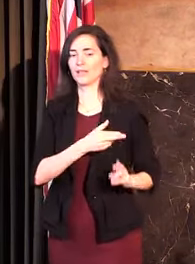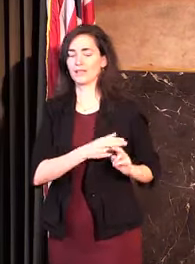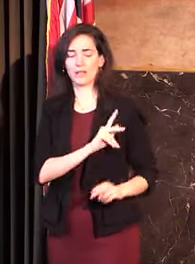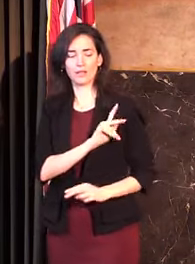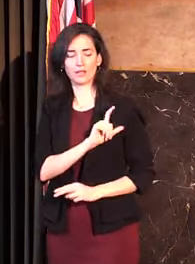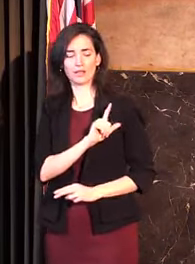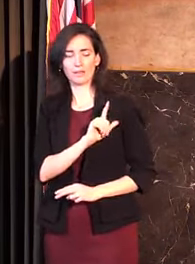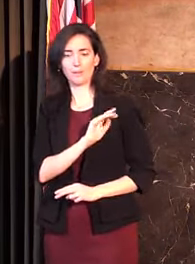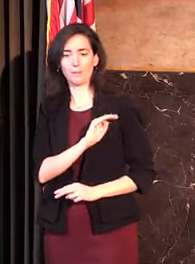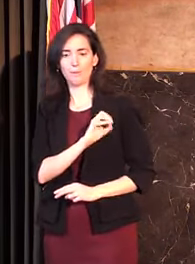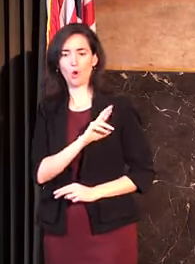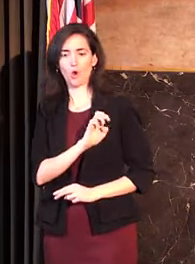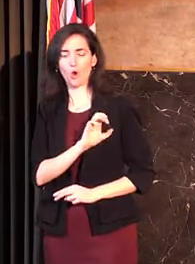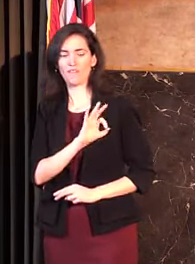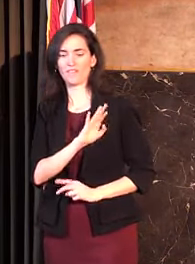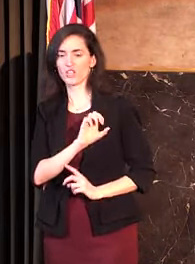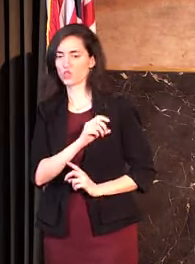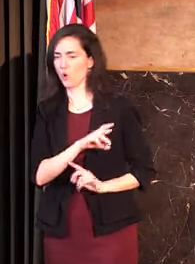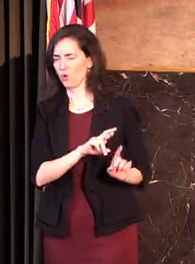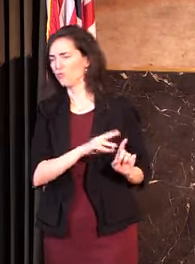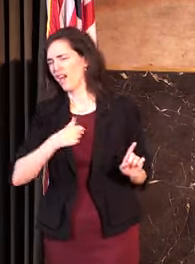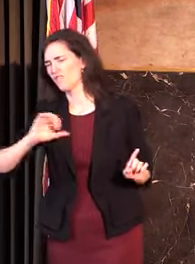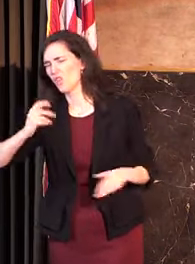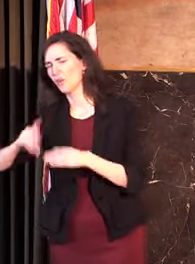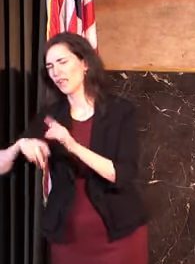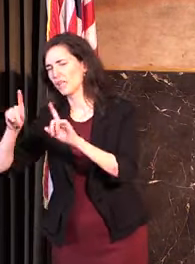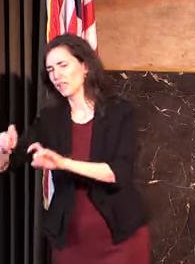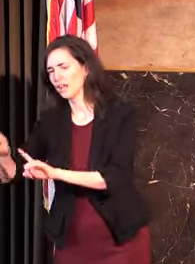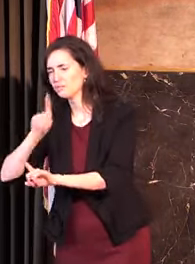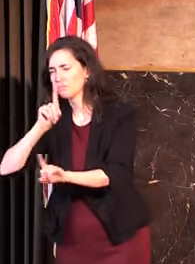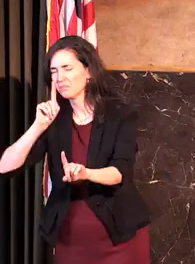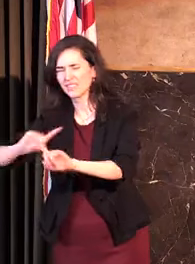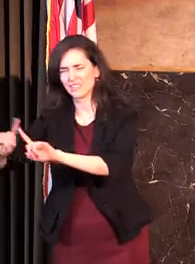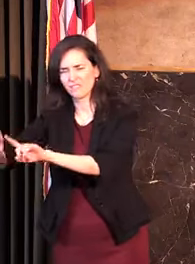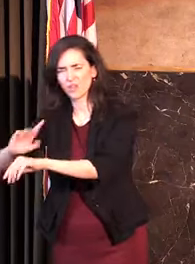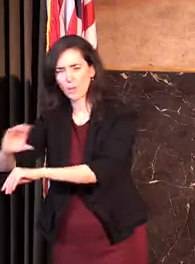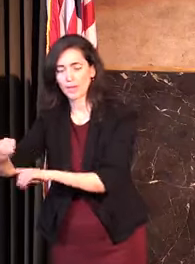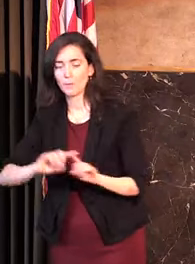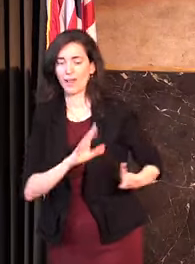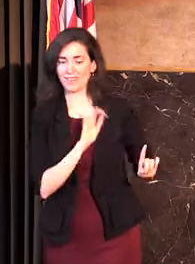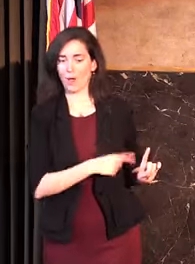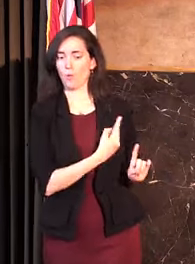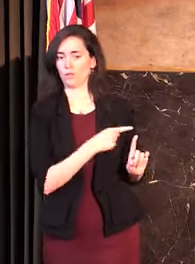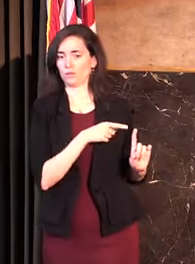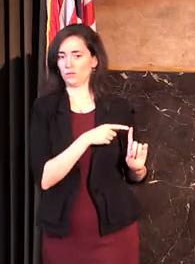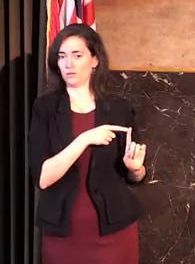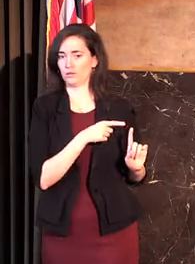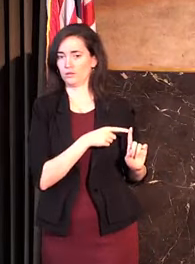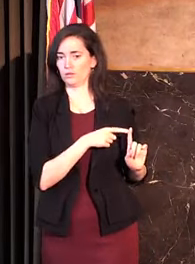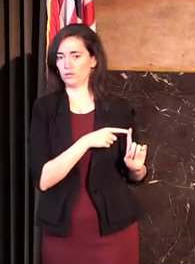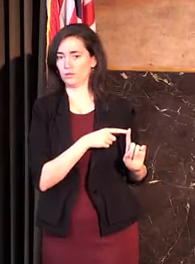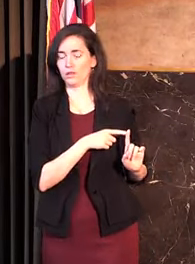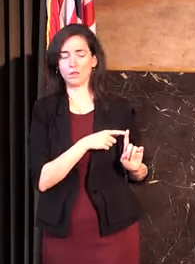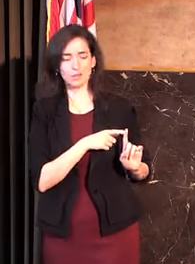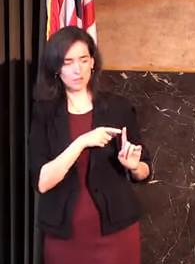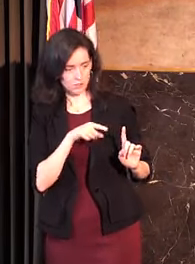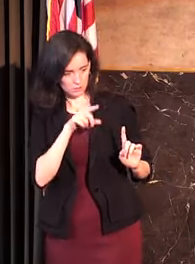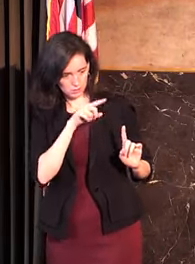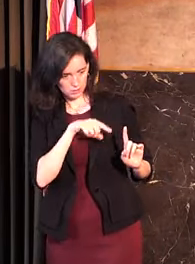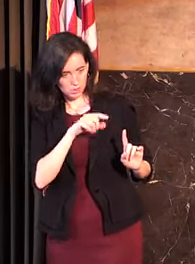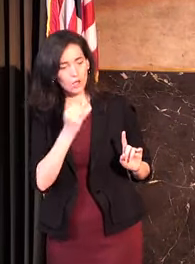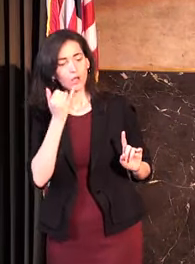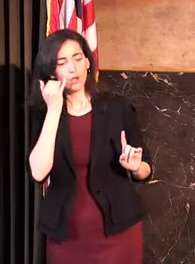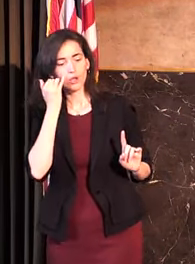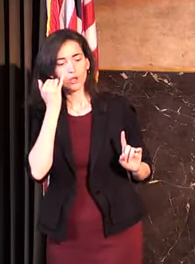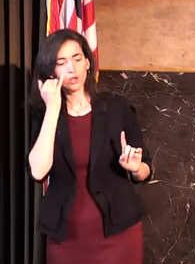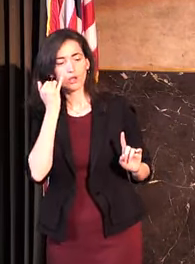is some but not all of the PCR tests we run in Louisiana, you can actually flag a presumptive positive of